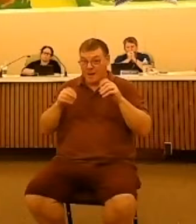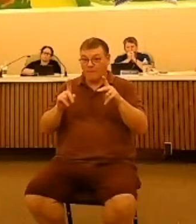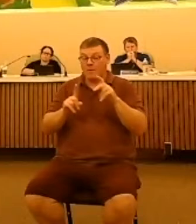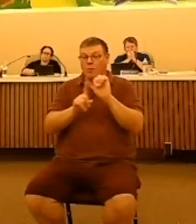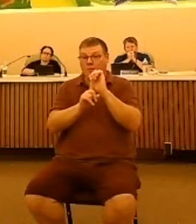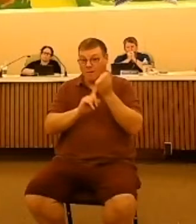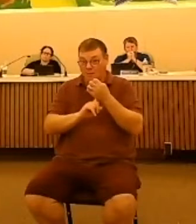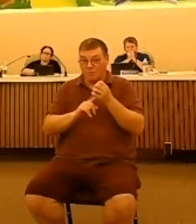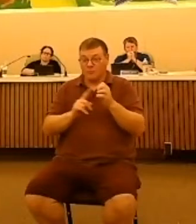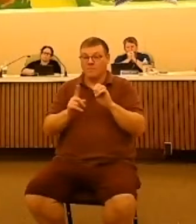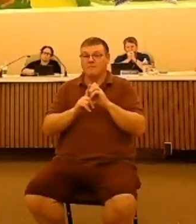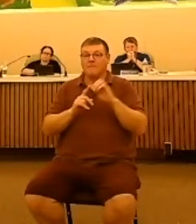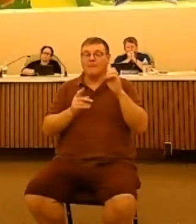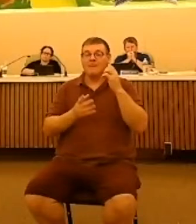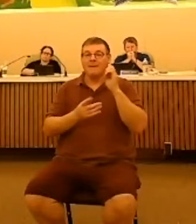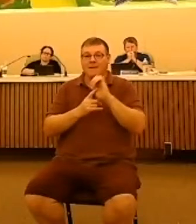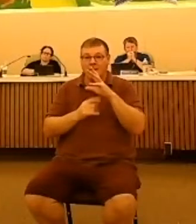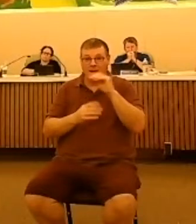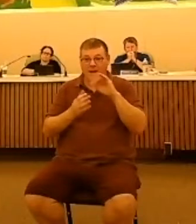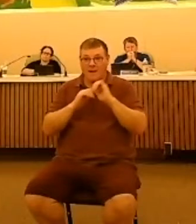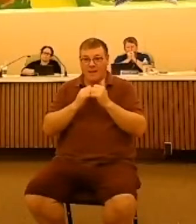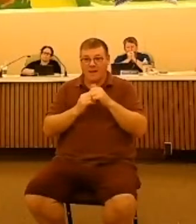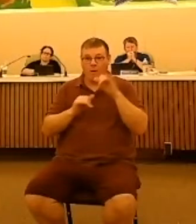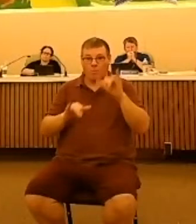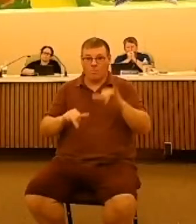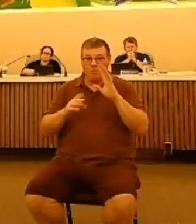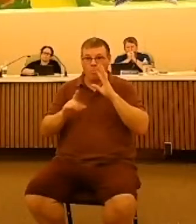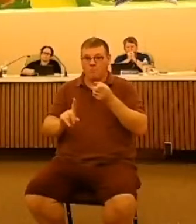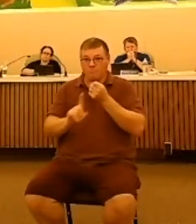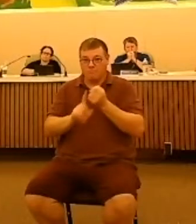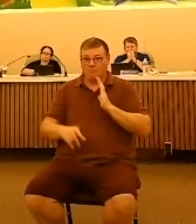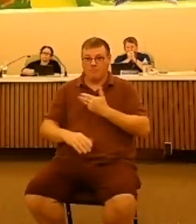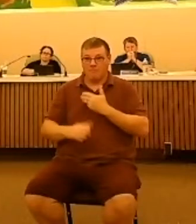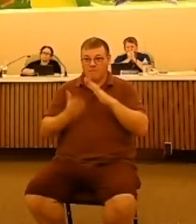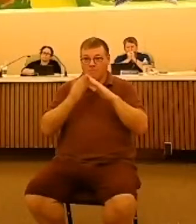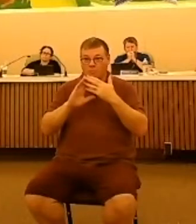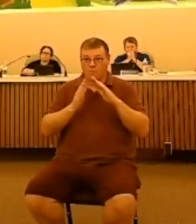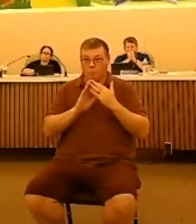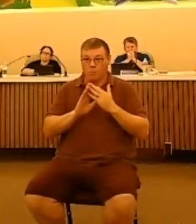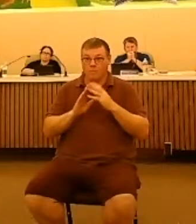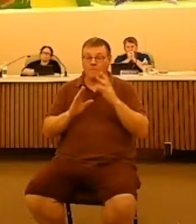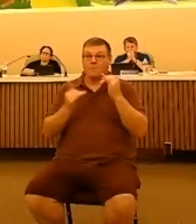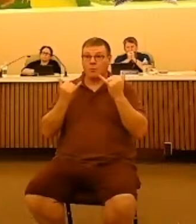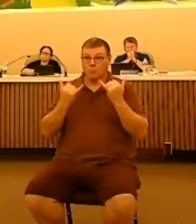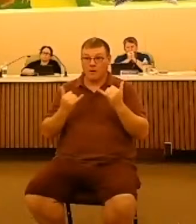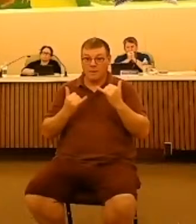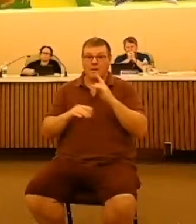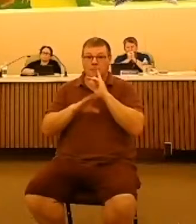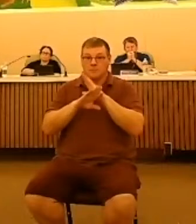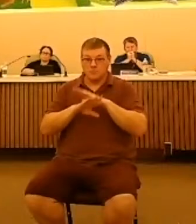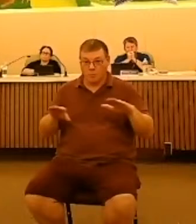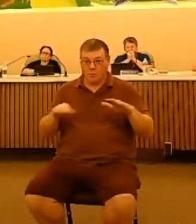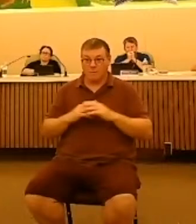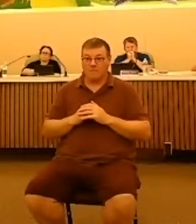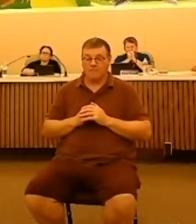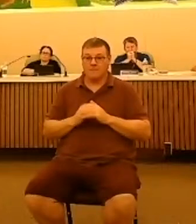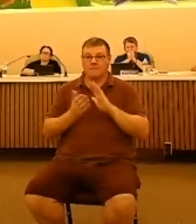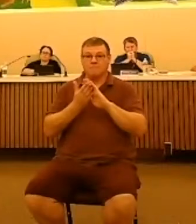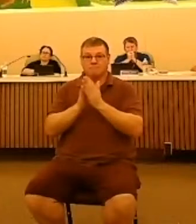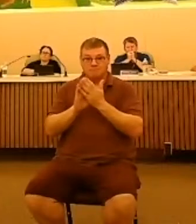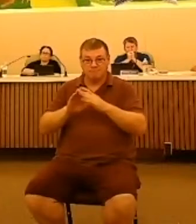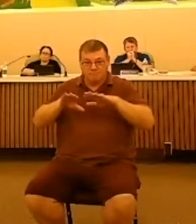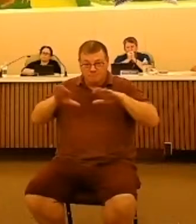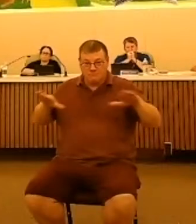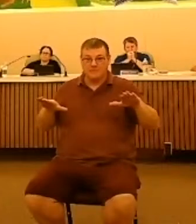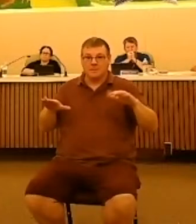ecologically, environmentally, how this will impact our community. So our community right now is quiet. It's peaceful.